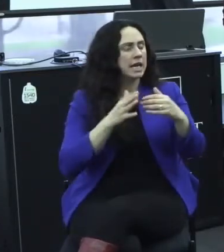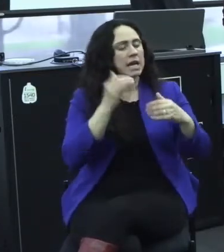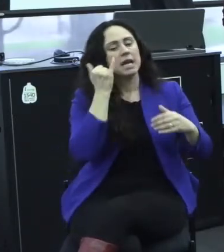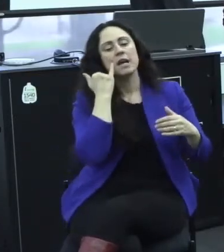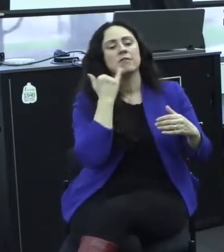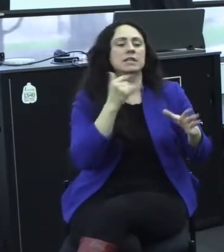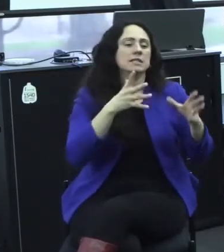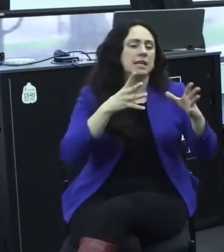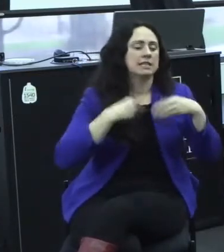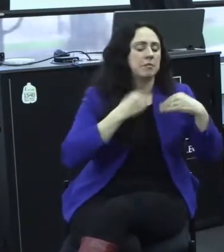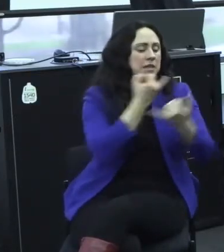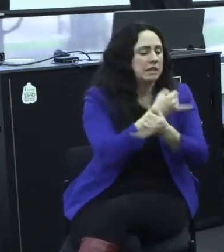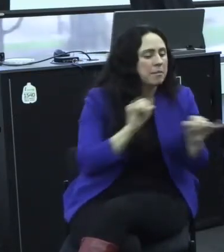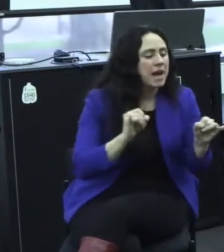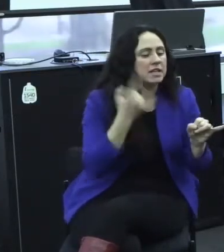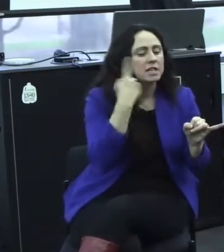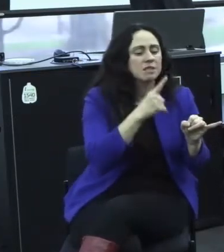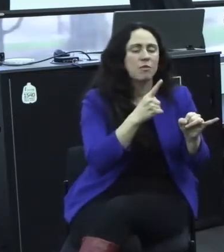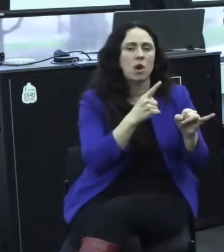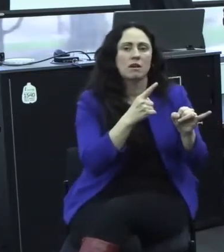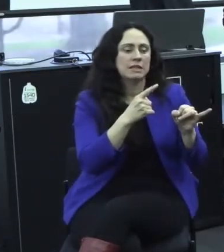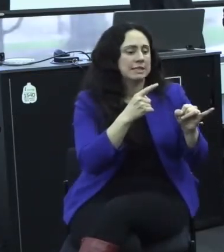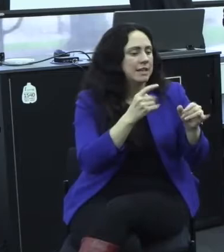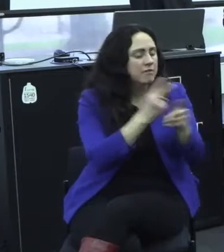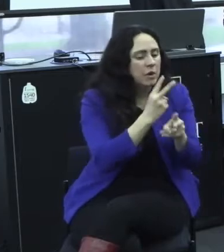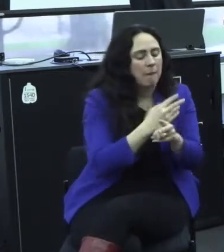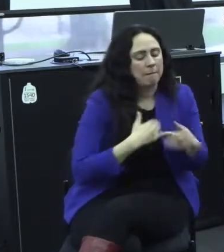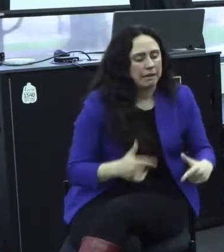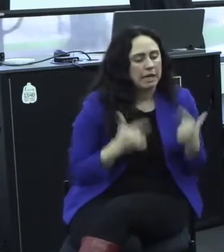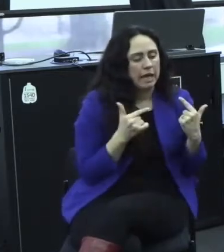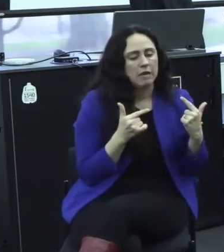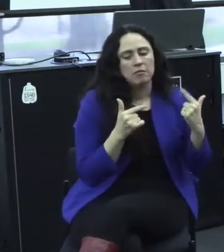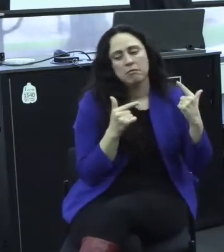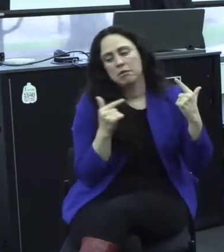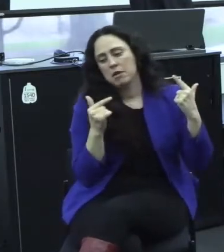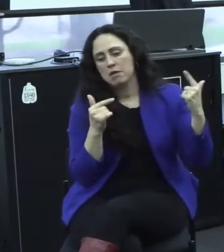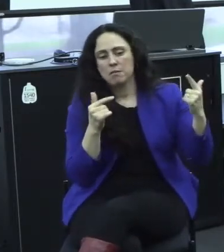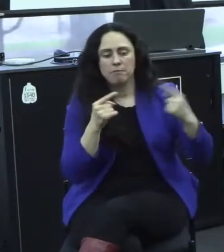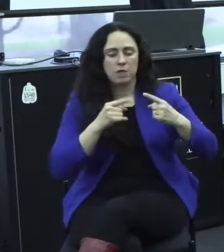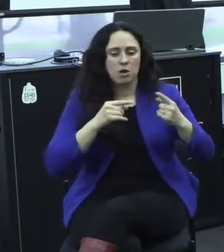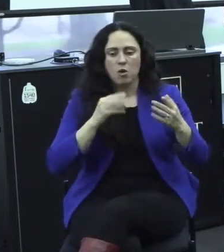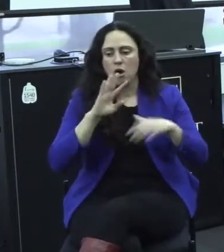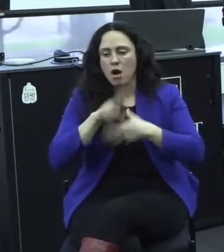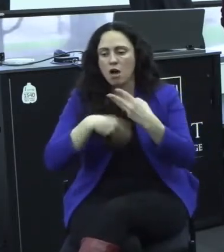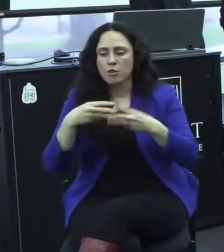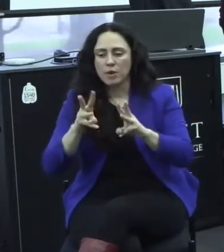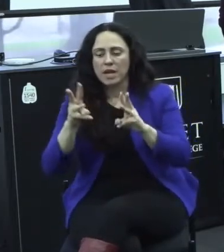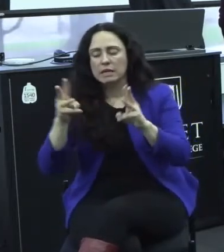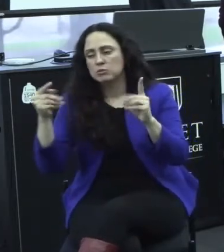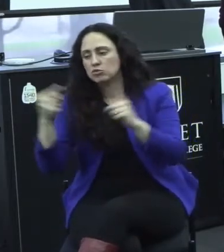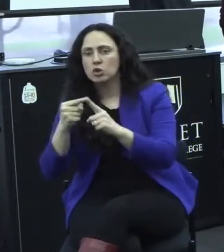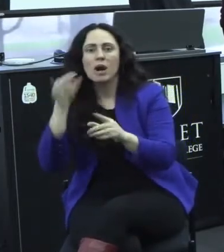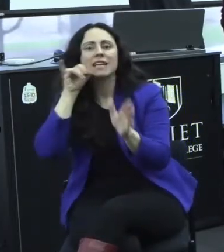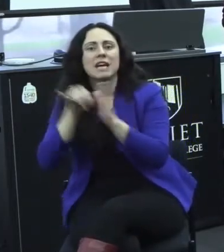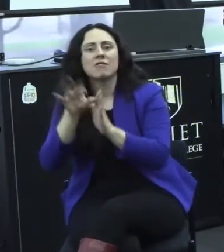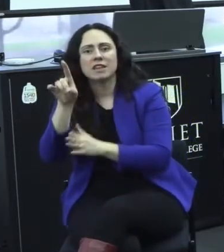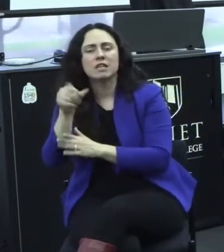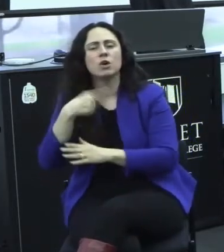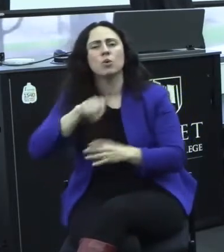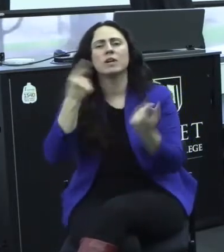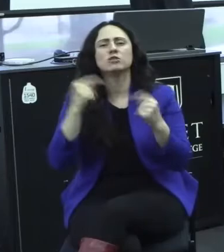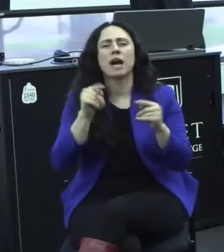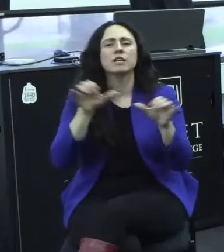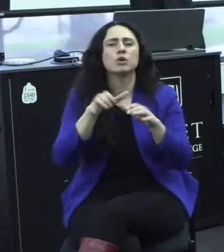budgeting my life and what that means all the way to identifying with the disability. We really try to do a lot to get